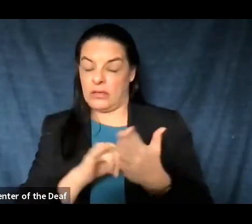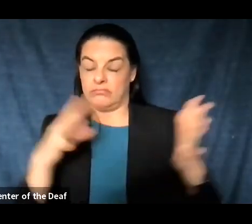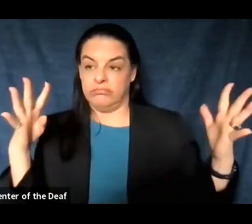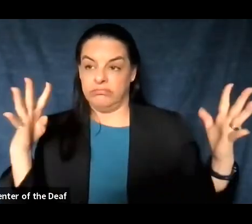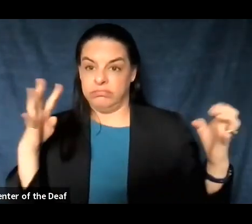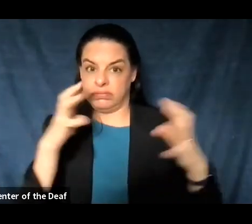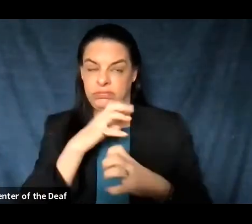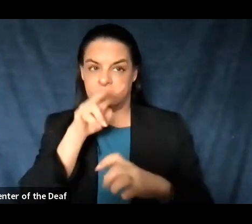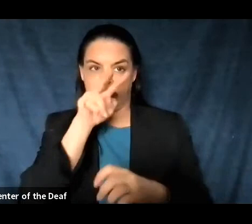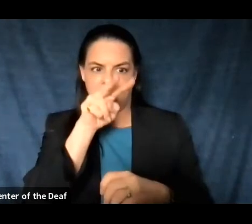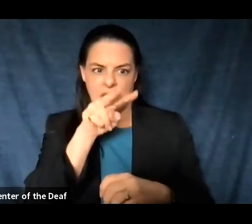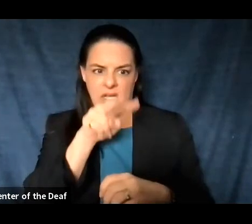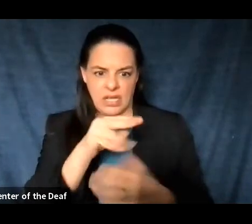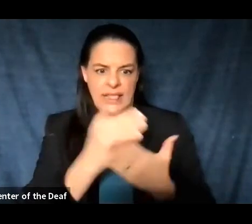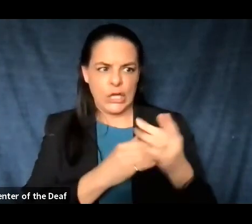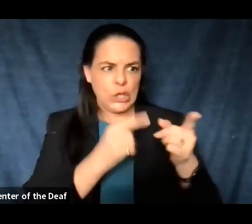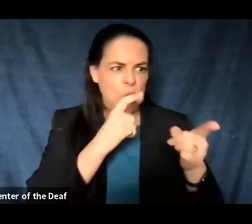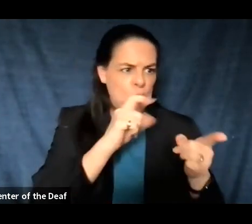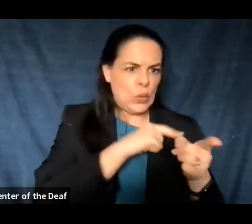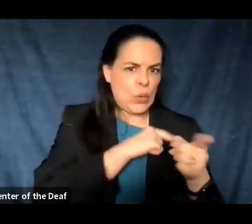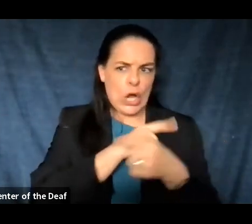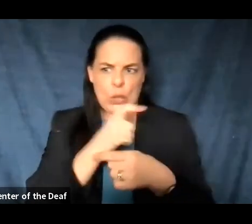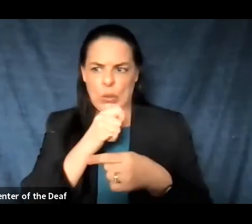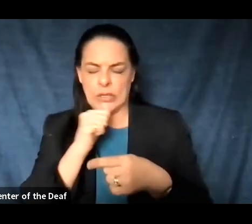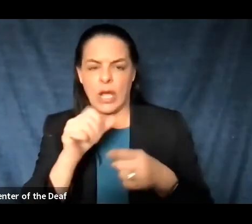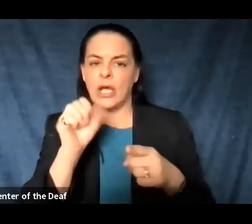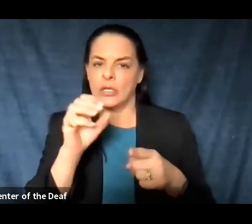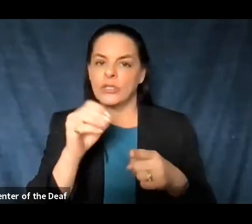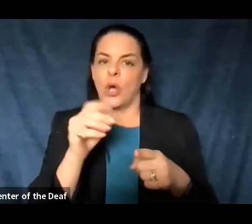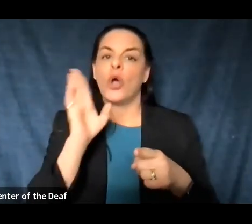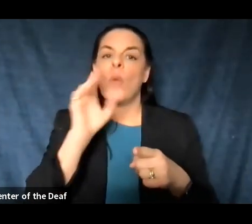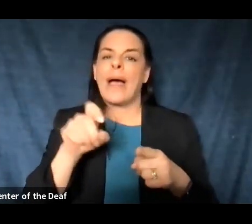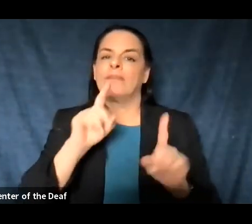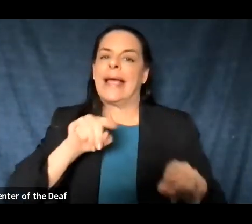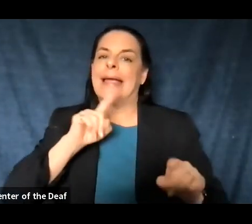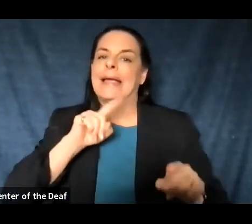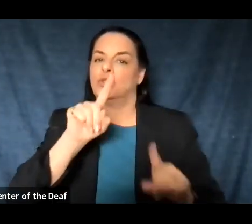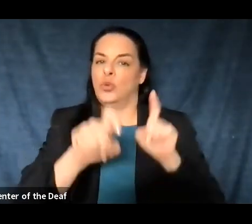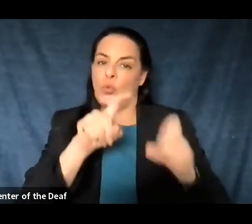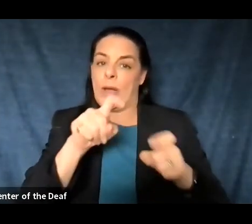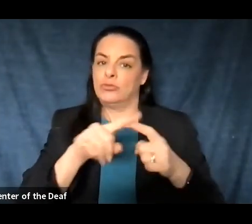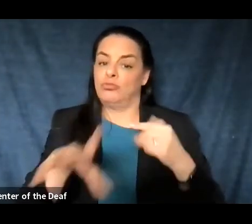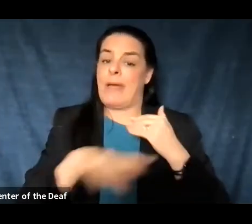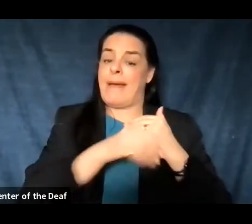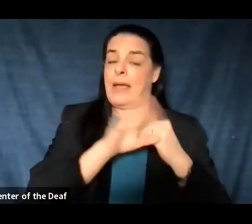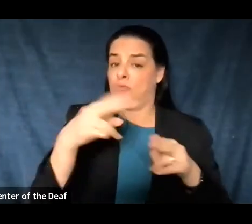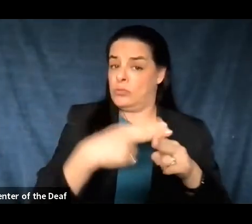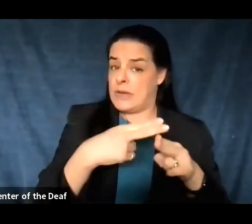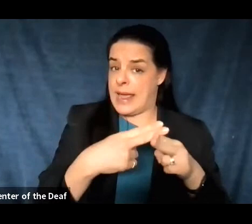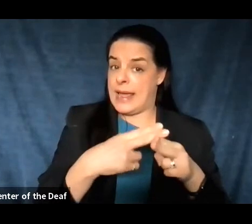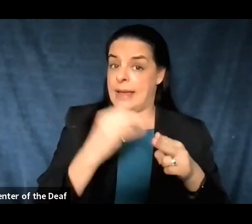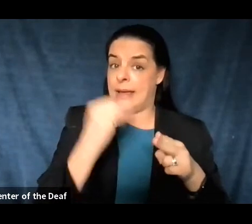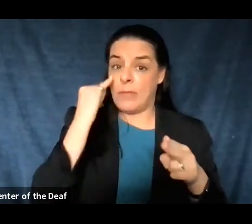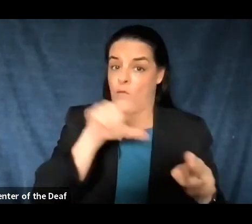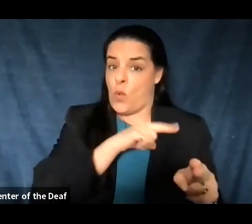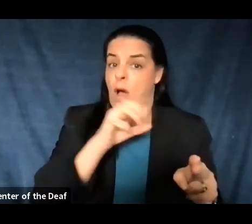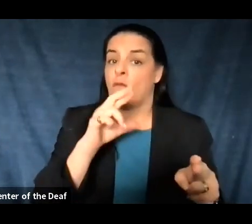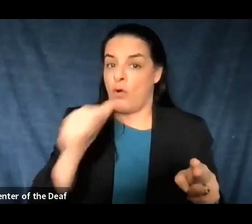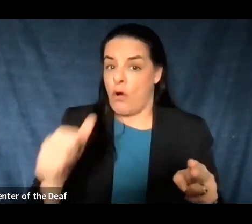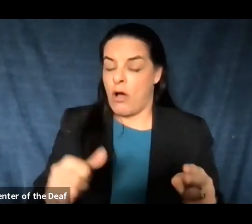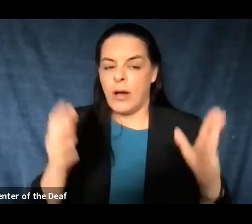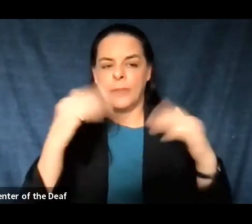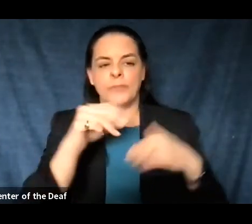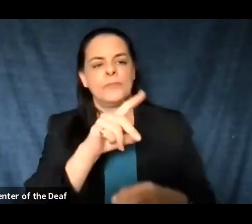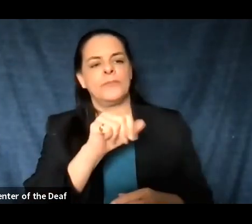list and decide who qualifies and who doesn't. So there's some questions that will get asked about whether you qualify. From David